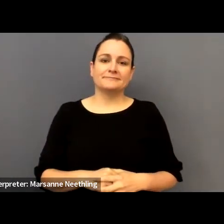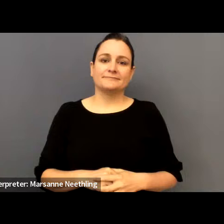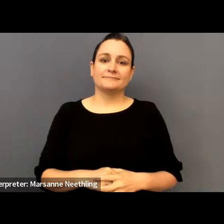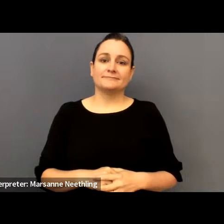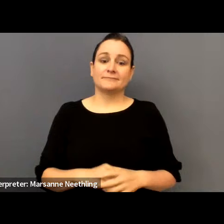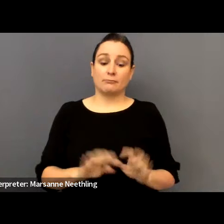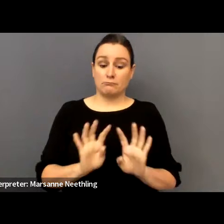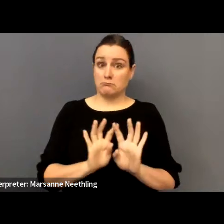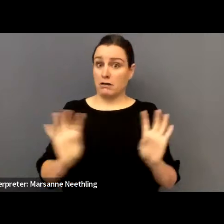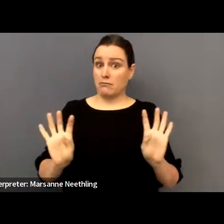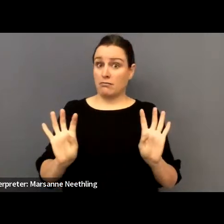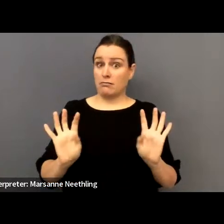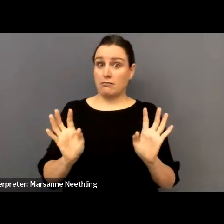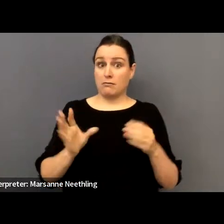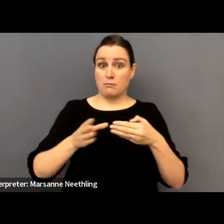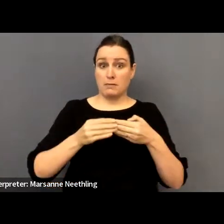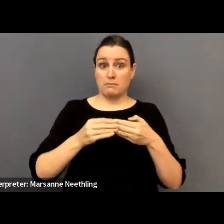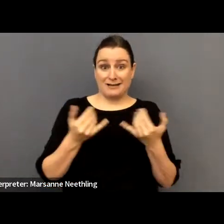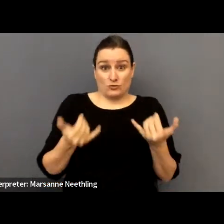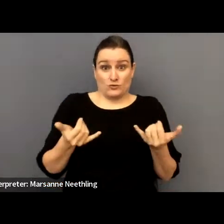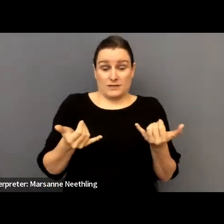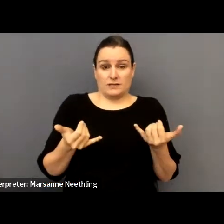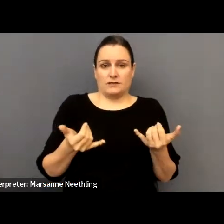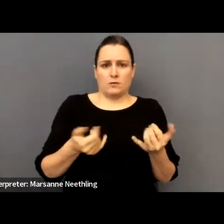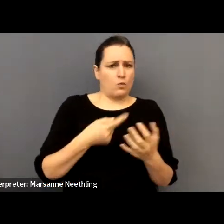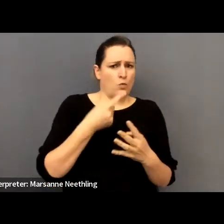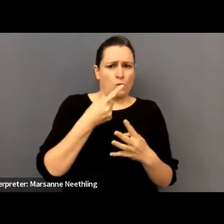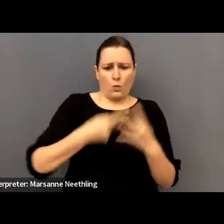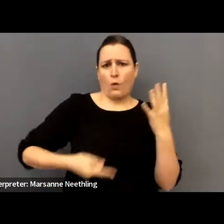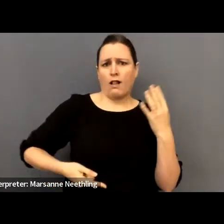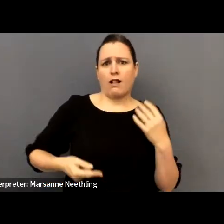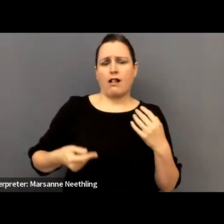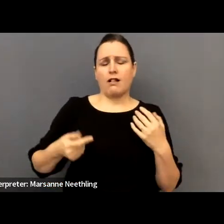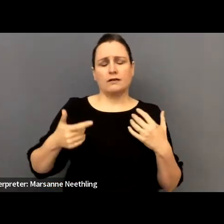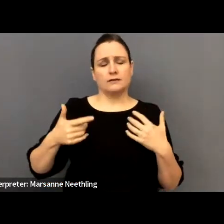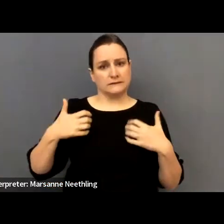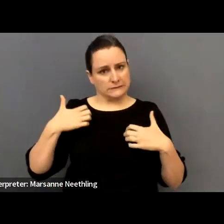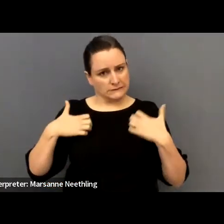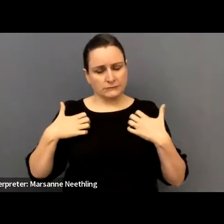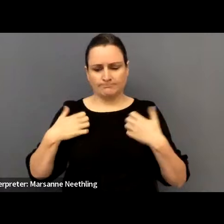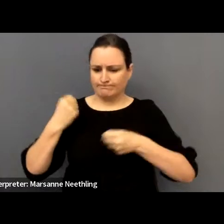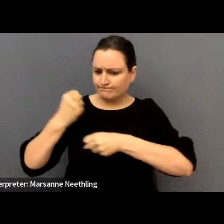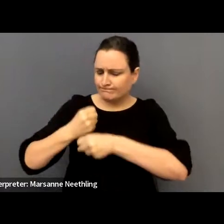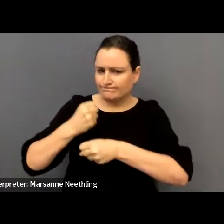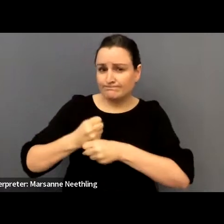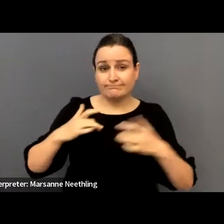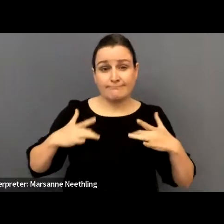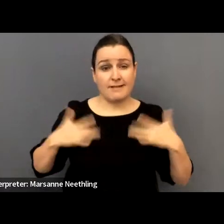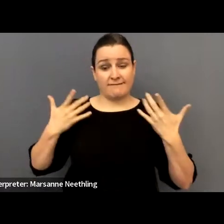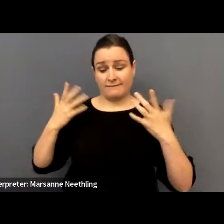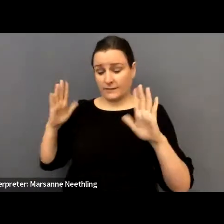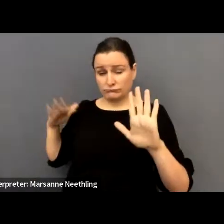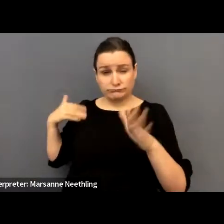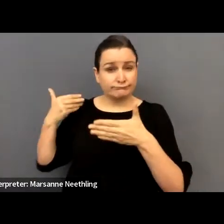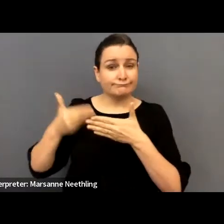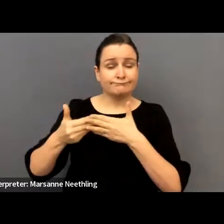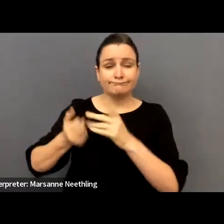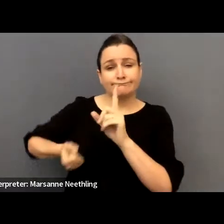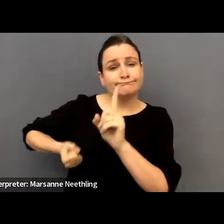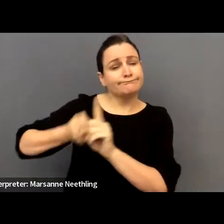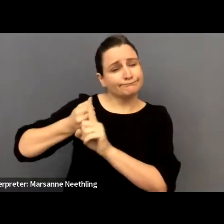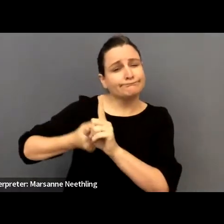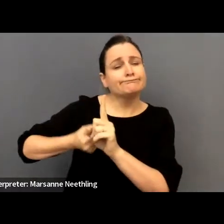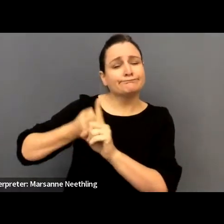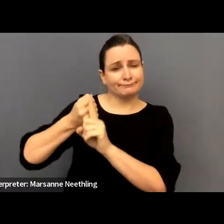lives to making South African Sign Language become a respected language, but